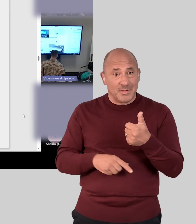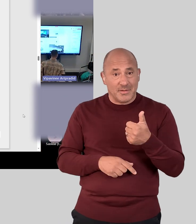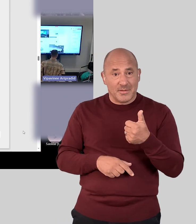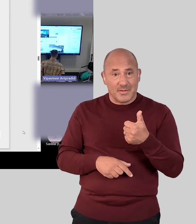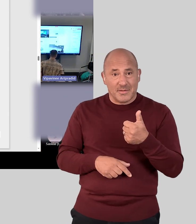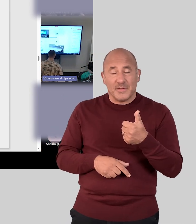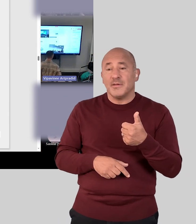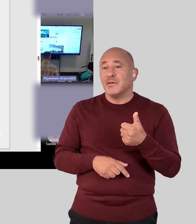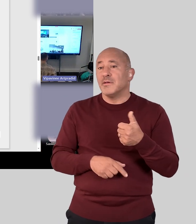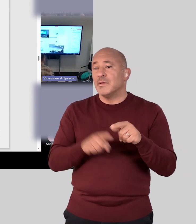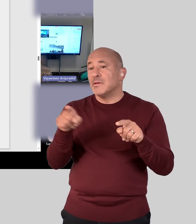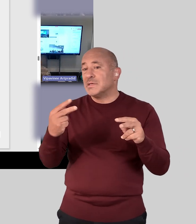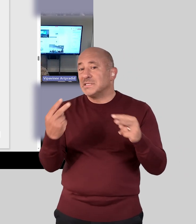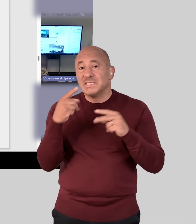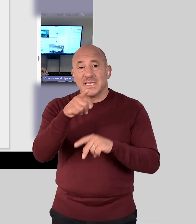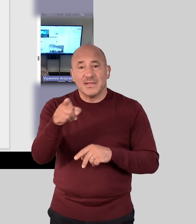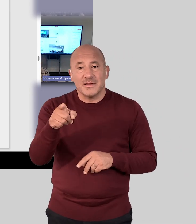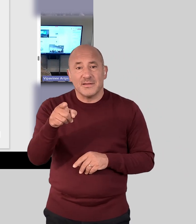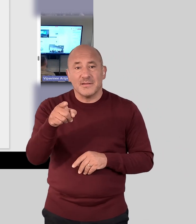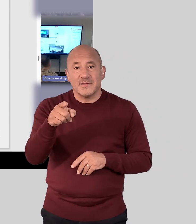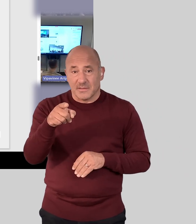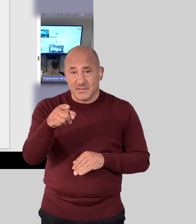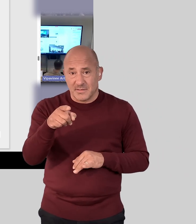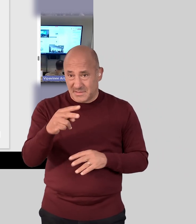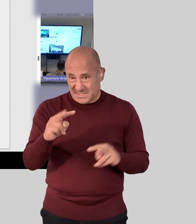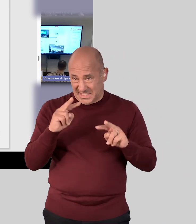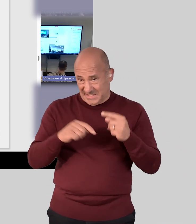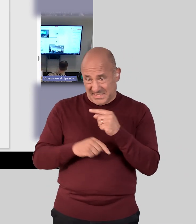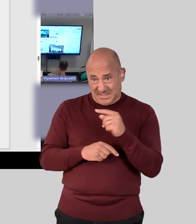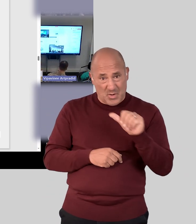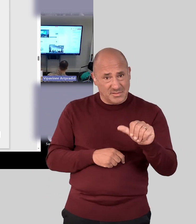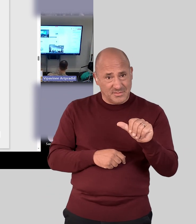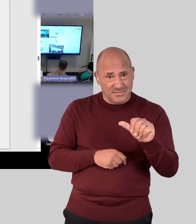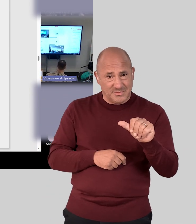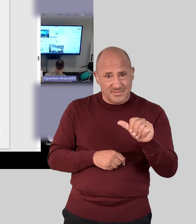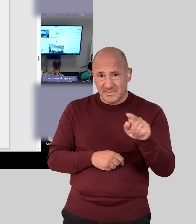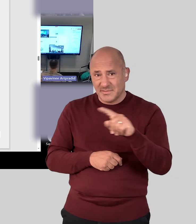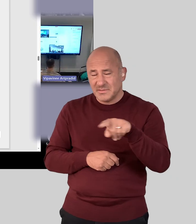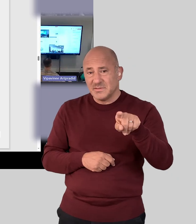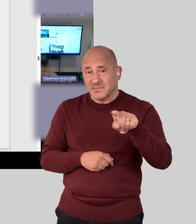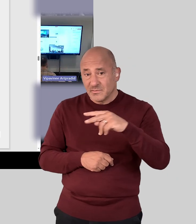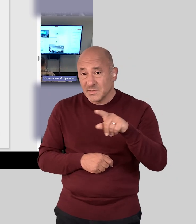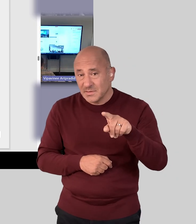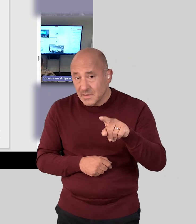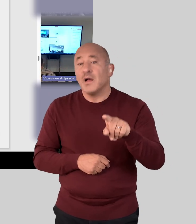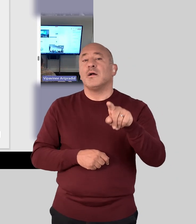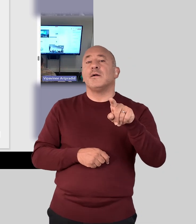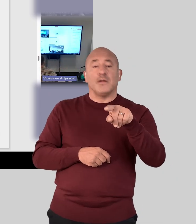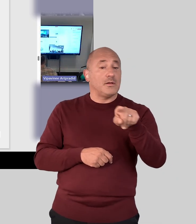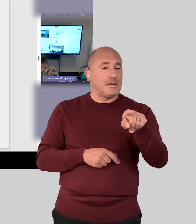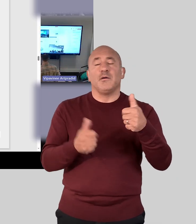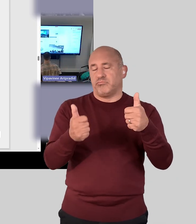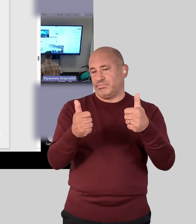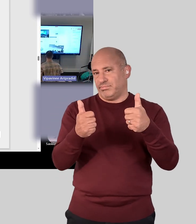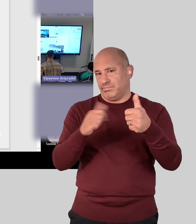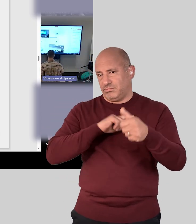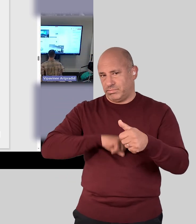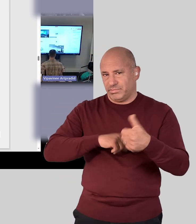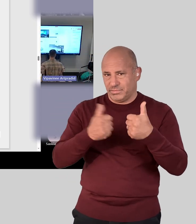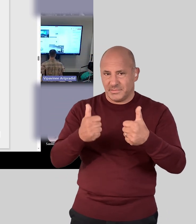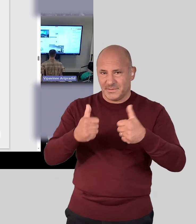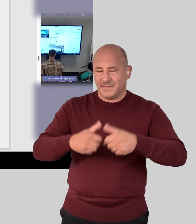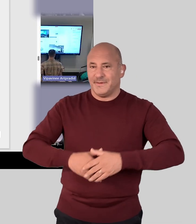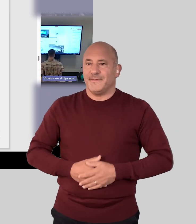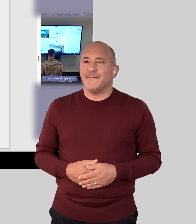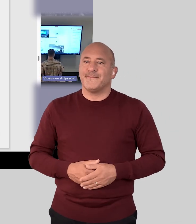got three papers? Which colour do you want? Okay, so you stopped sharing it. Yeah. I know, but